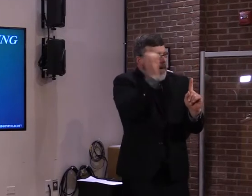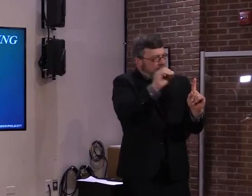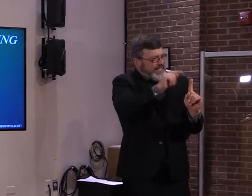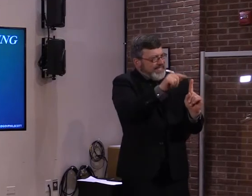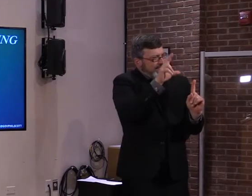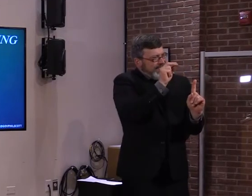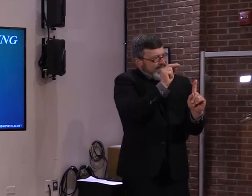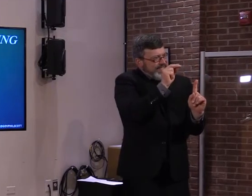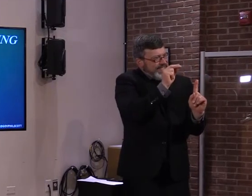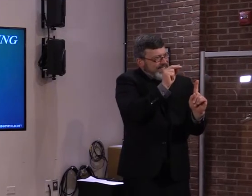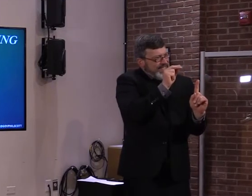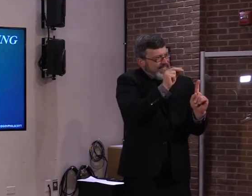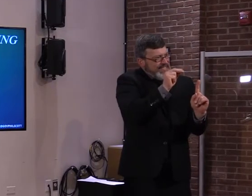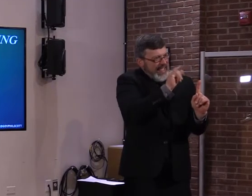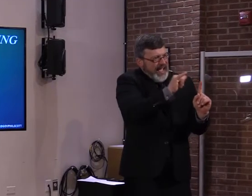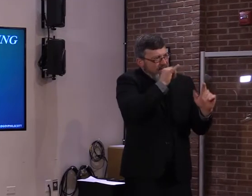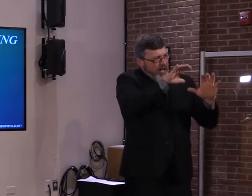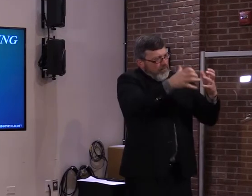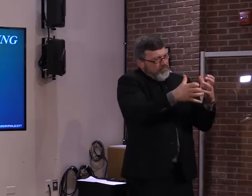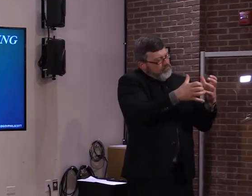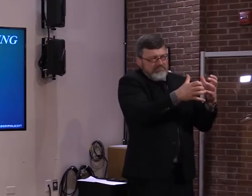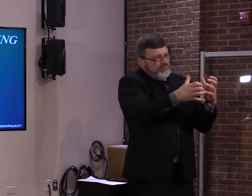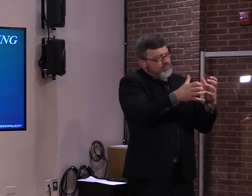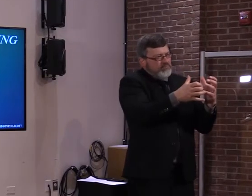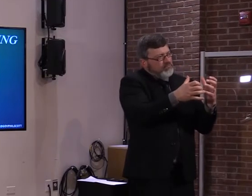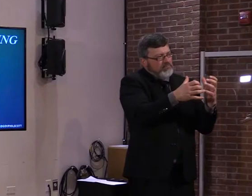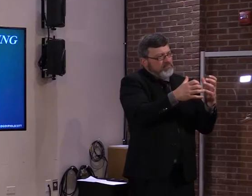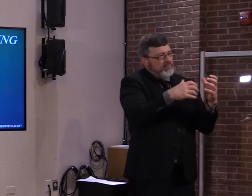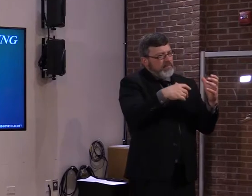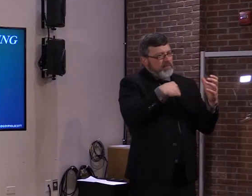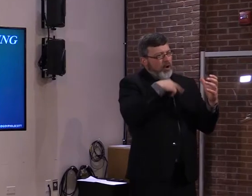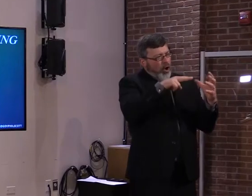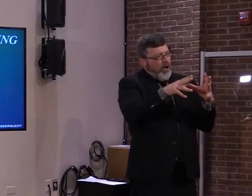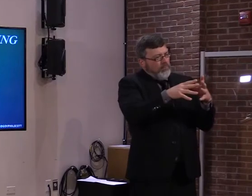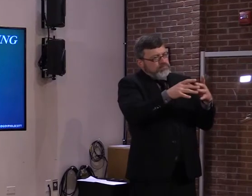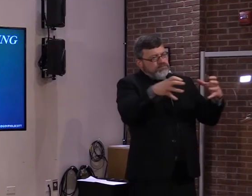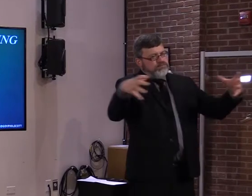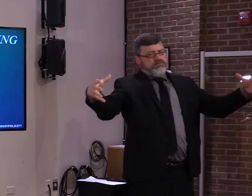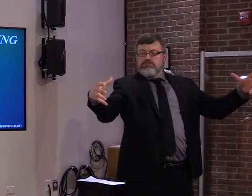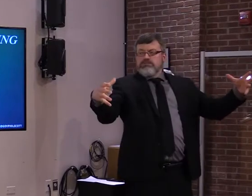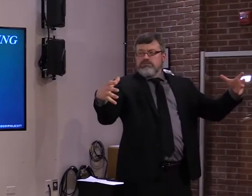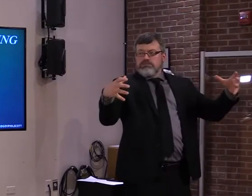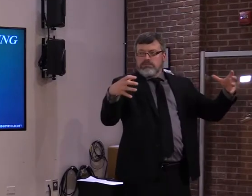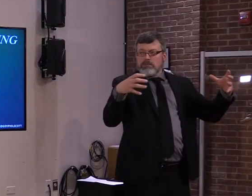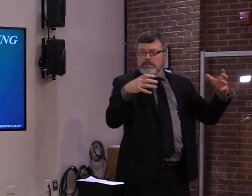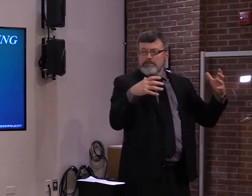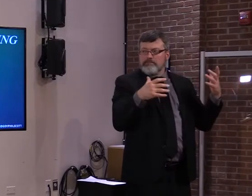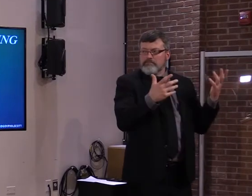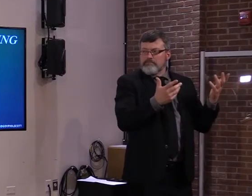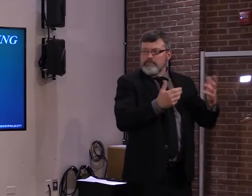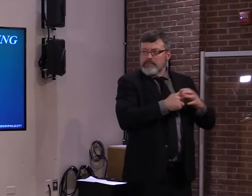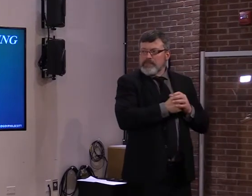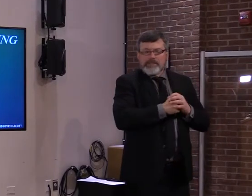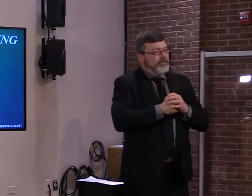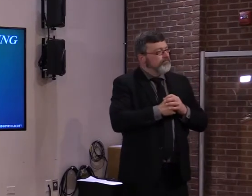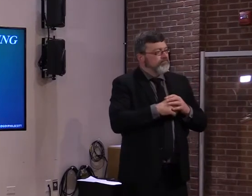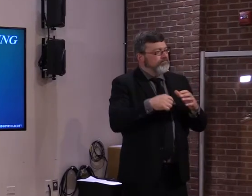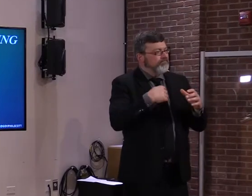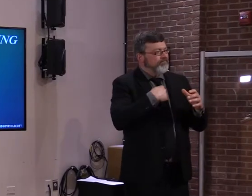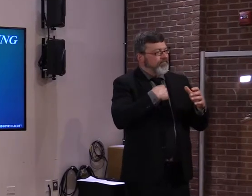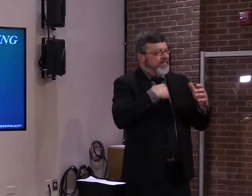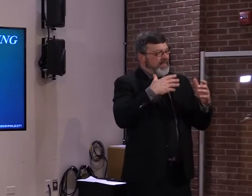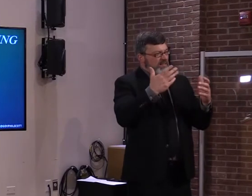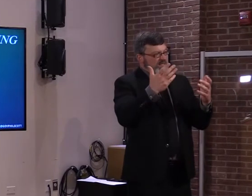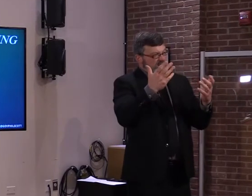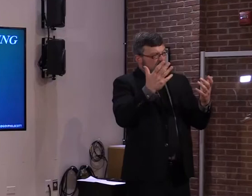I don't think there, Secretary Smith has said this, I don't think there's been an administration over the last decade, two decades, maybe